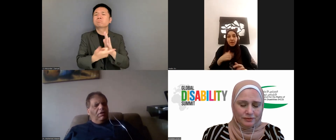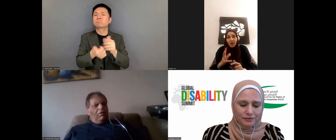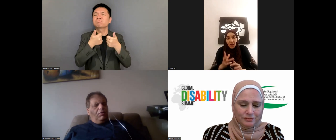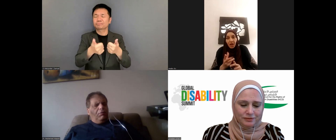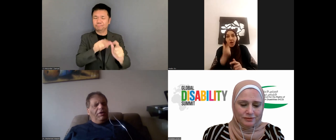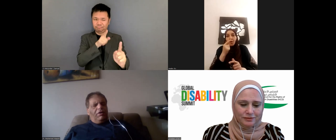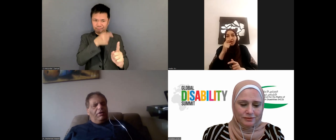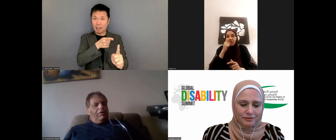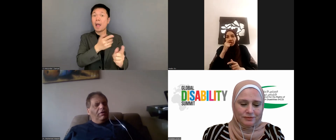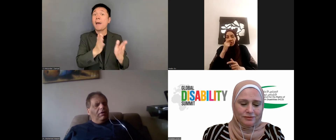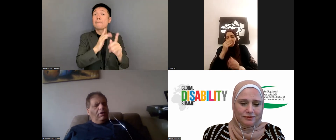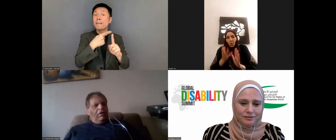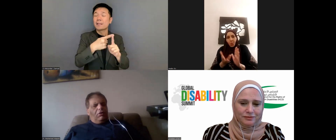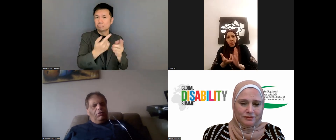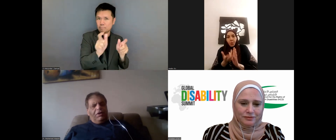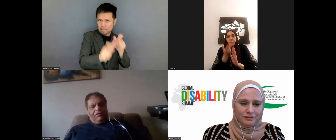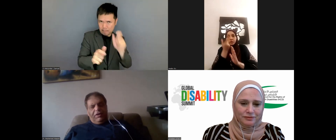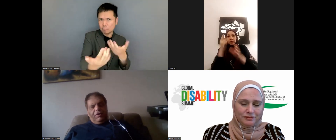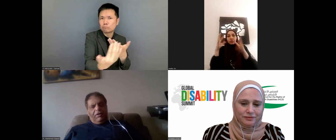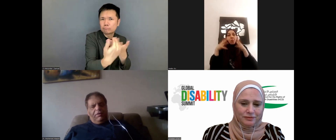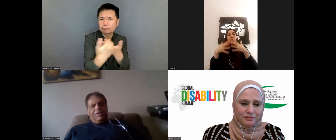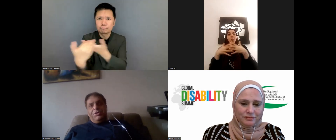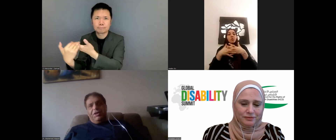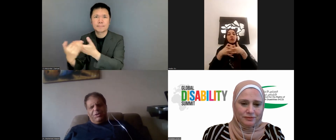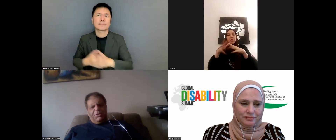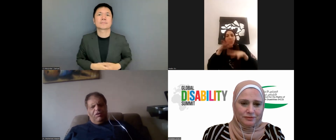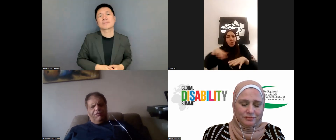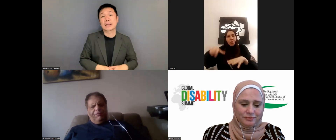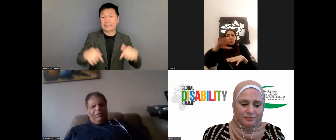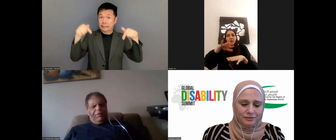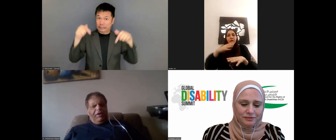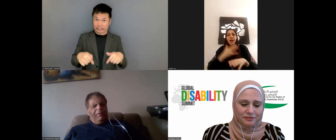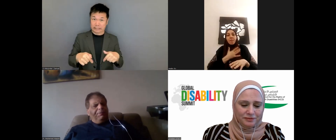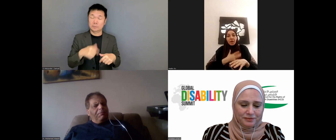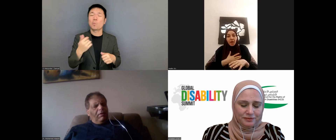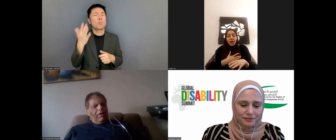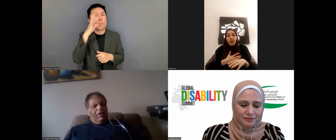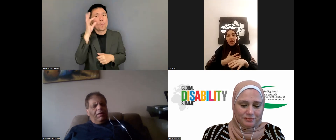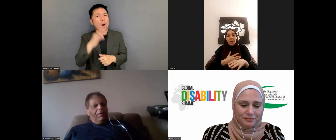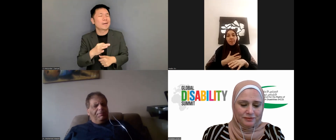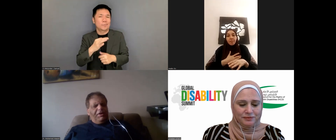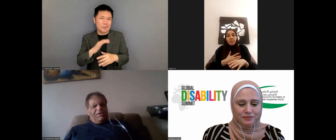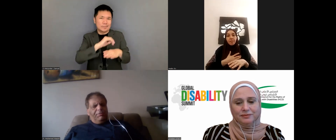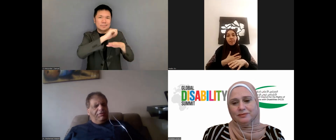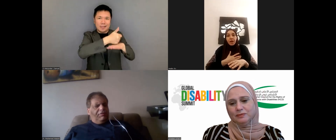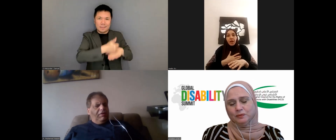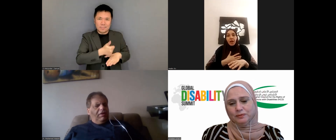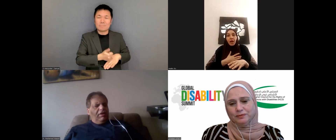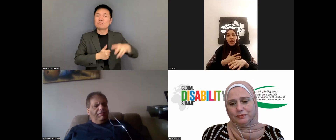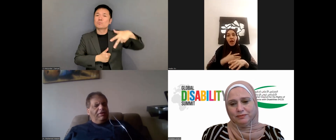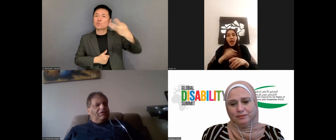why we are conducting this series of the